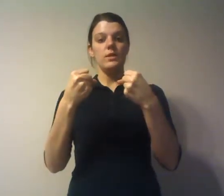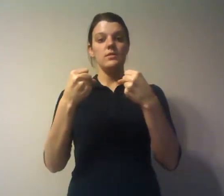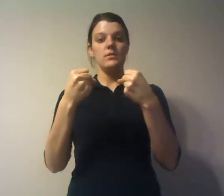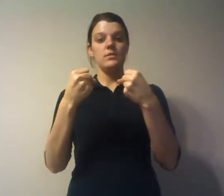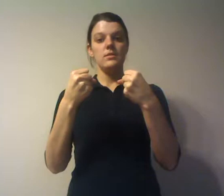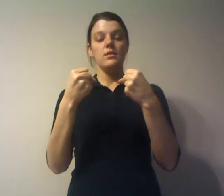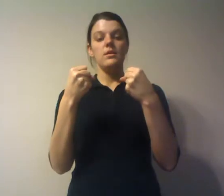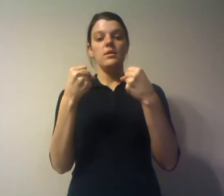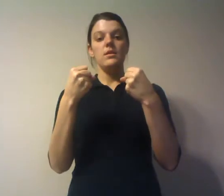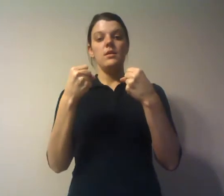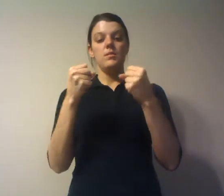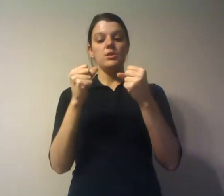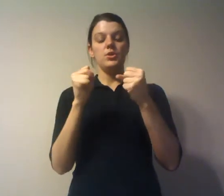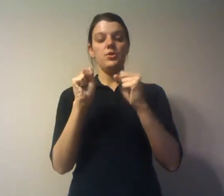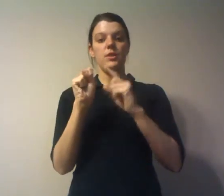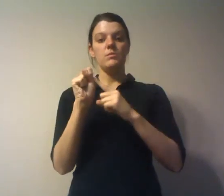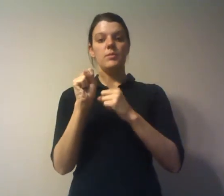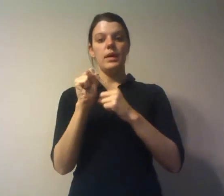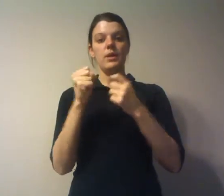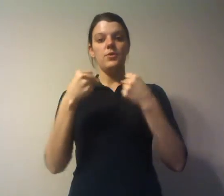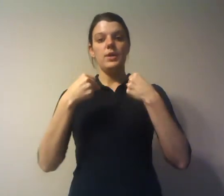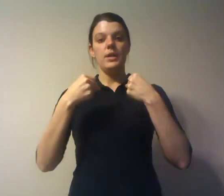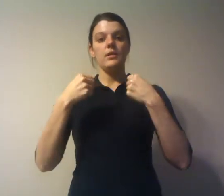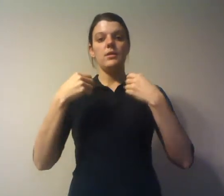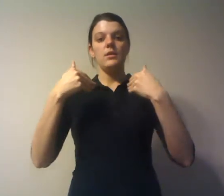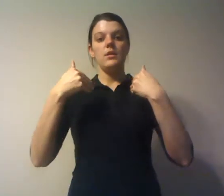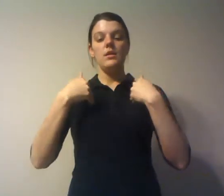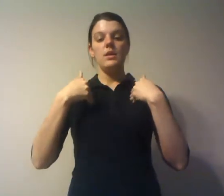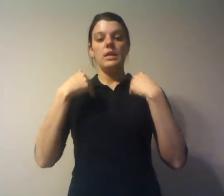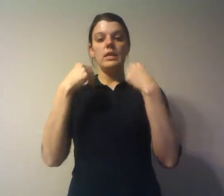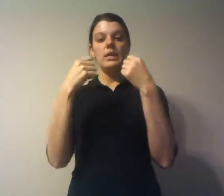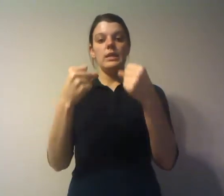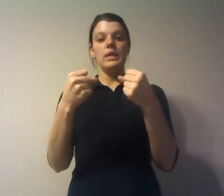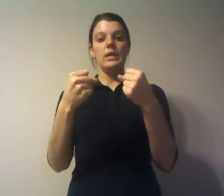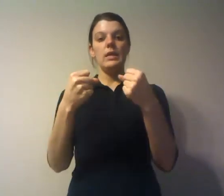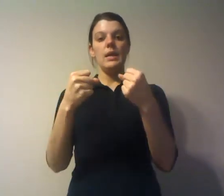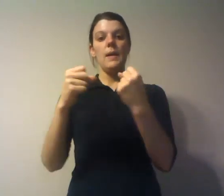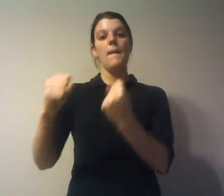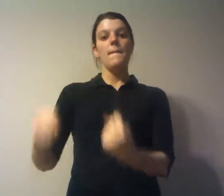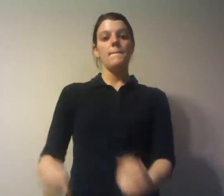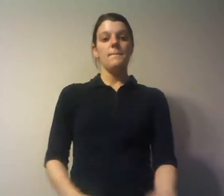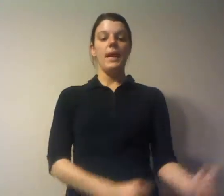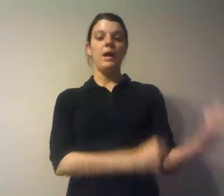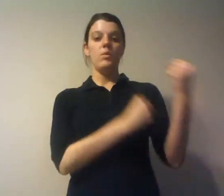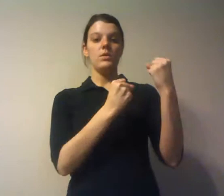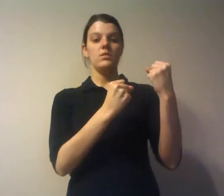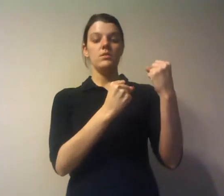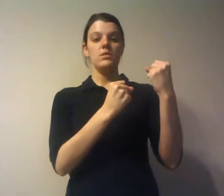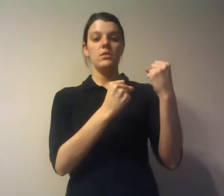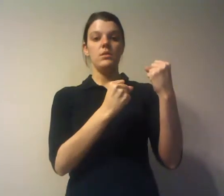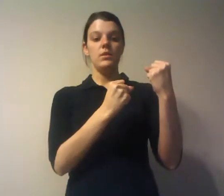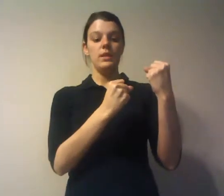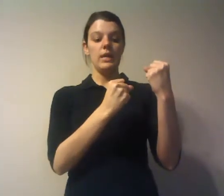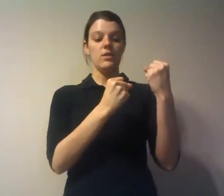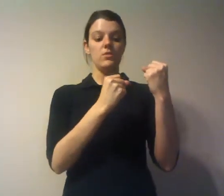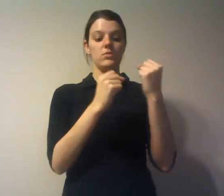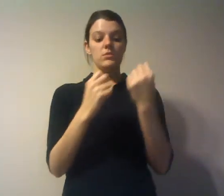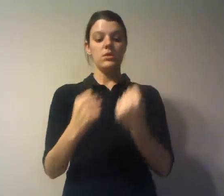fist. Make sure your thumbs are behind your hand. Healing power, and that starts